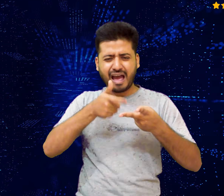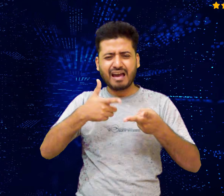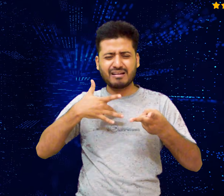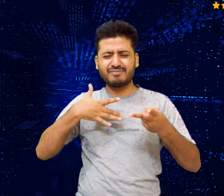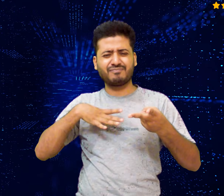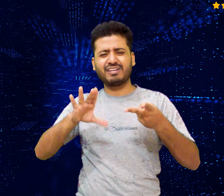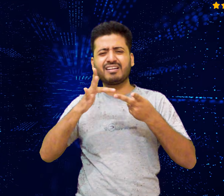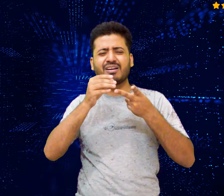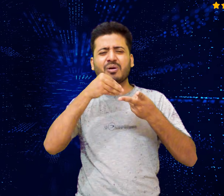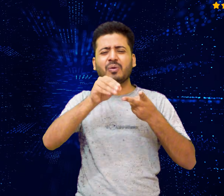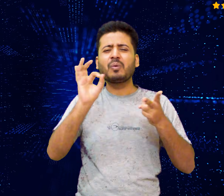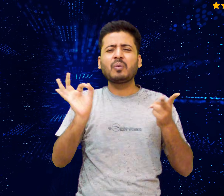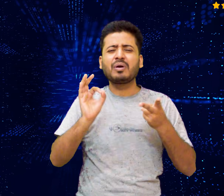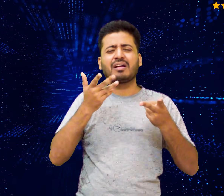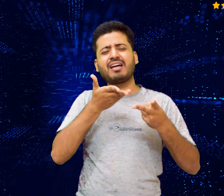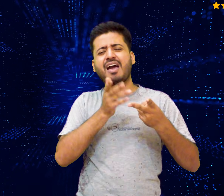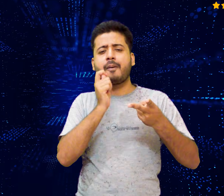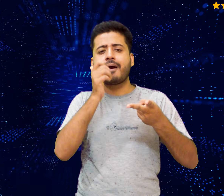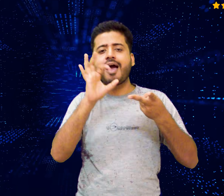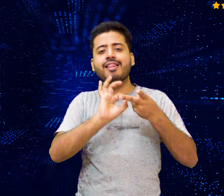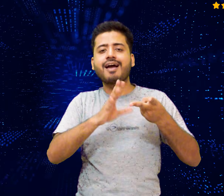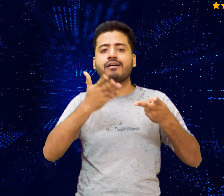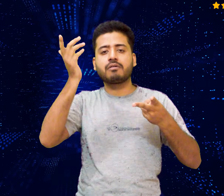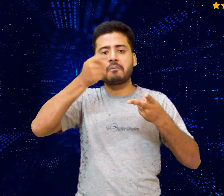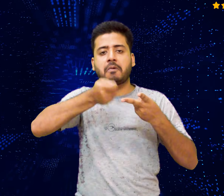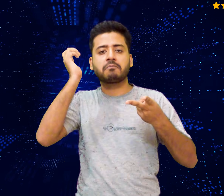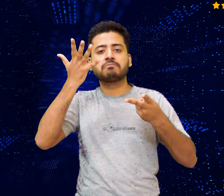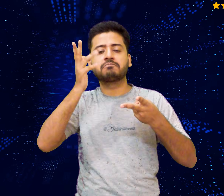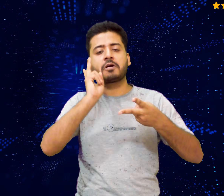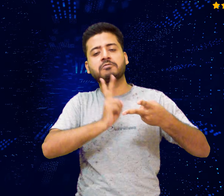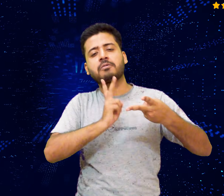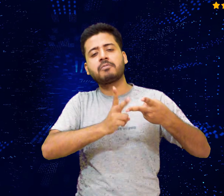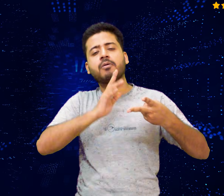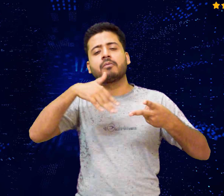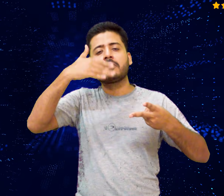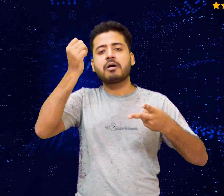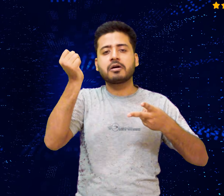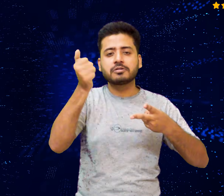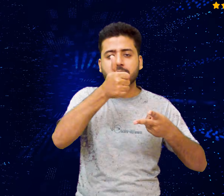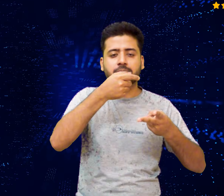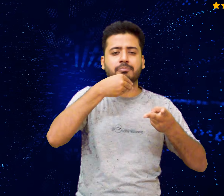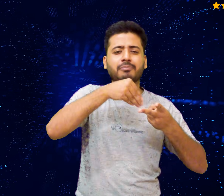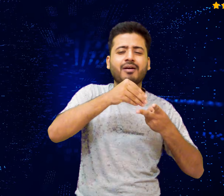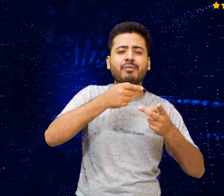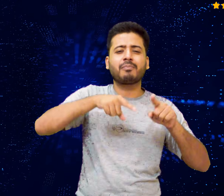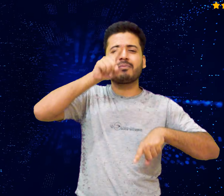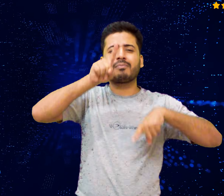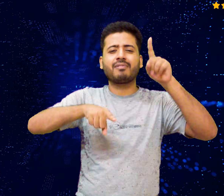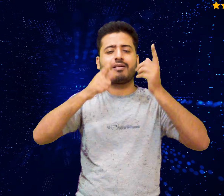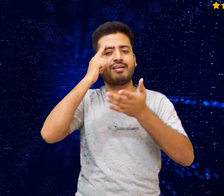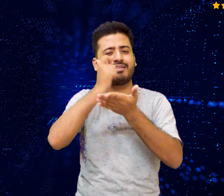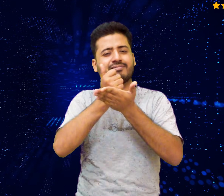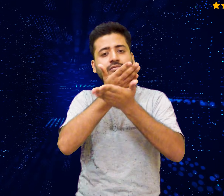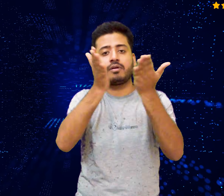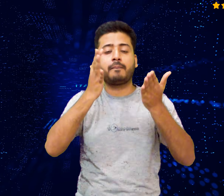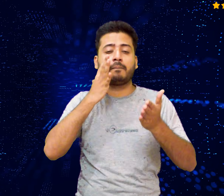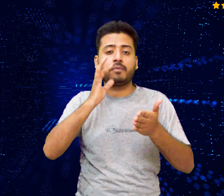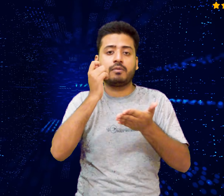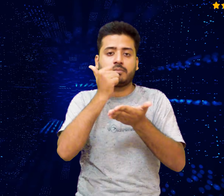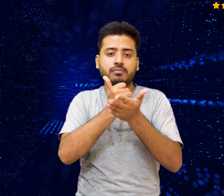number. Change the passwords for all accounts associated with your phone number, prioritizing your email, banking, and social